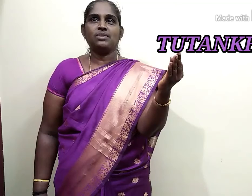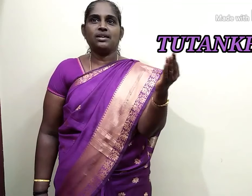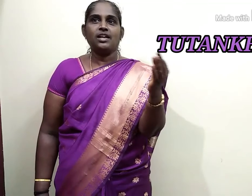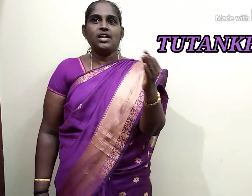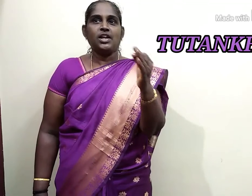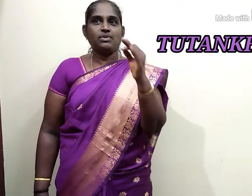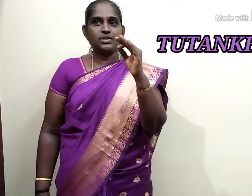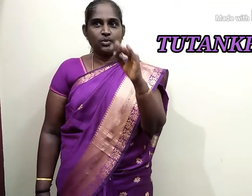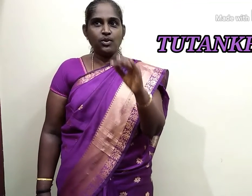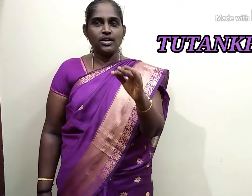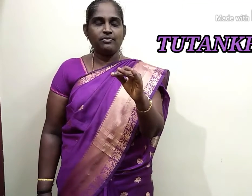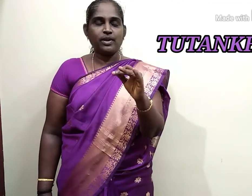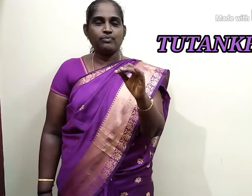Tutankhamun. He was ruled from